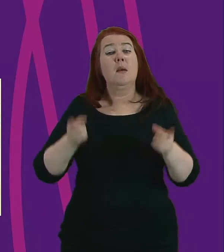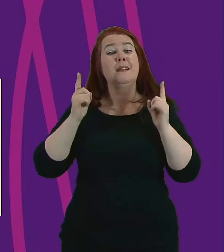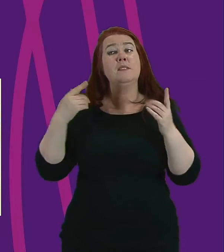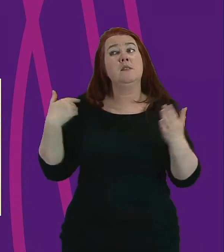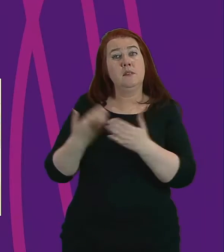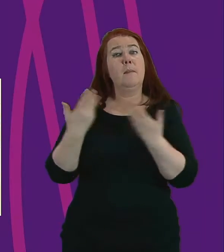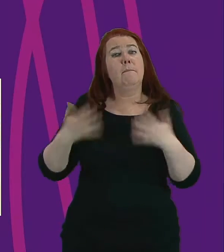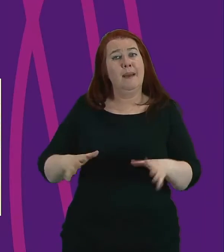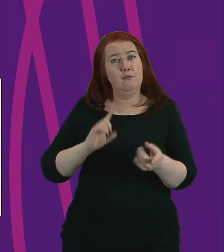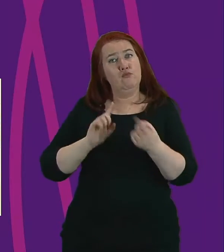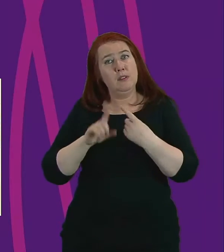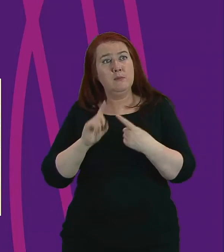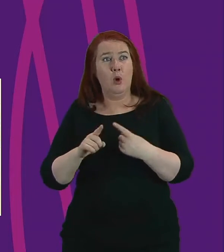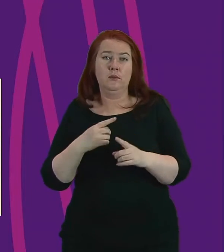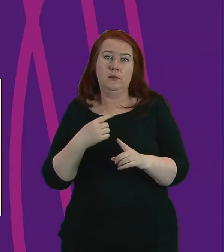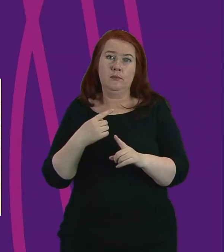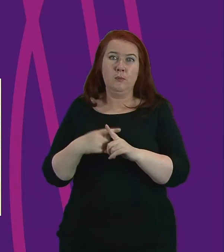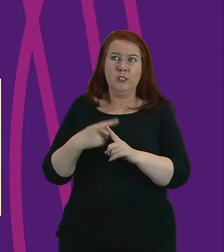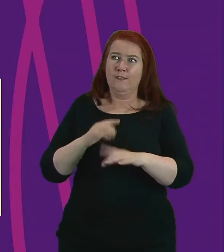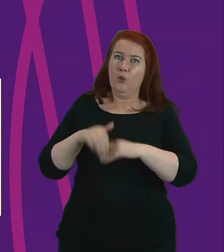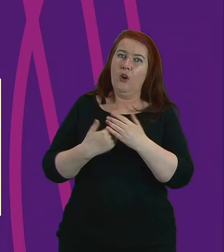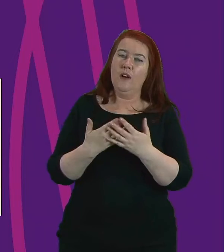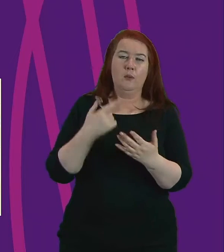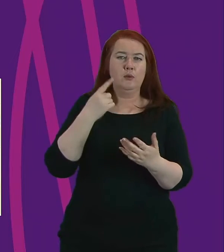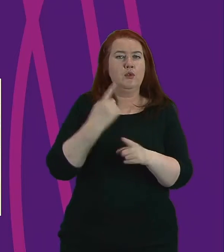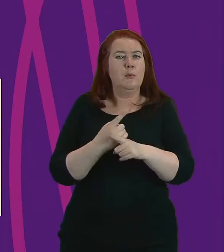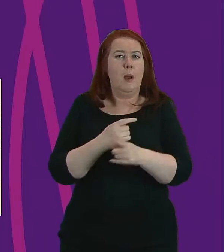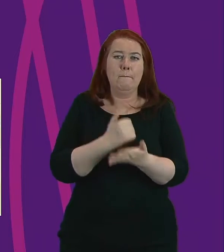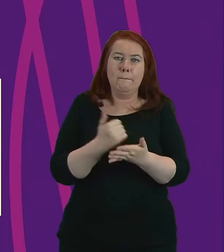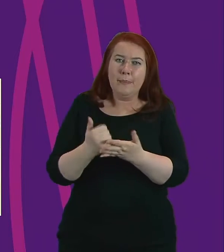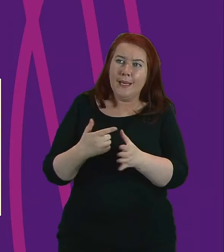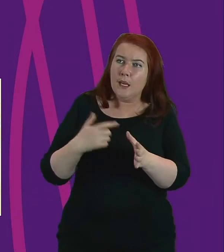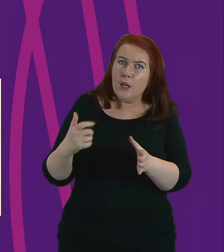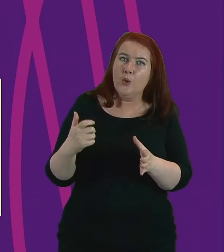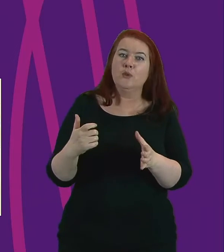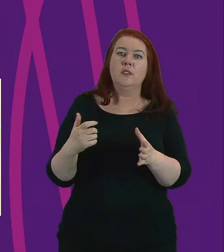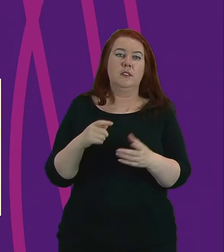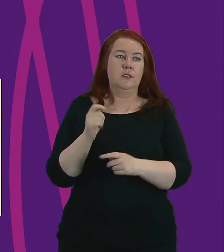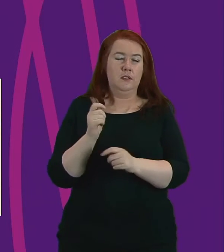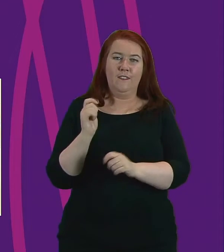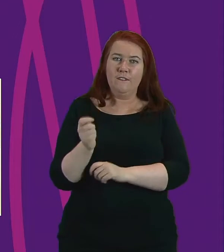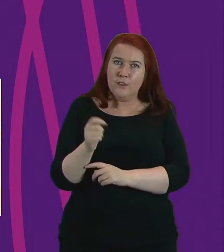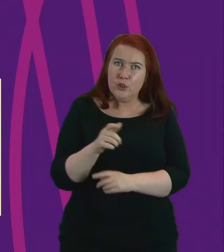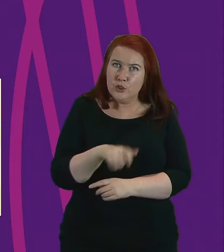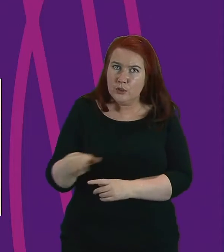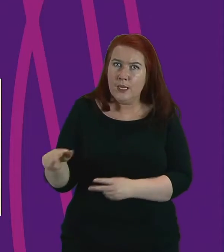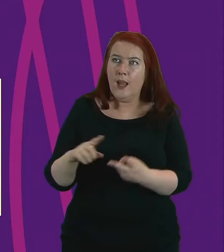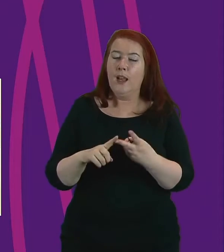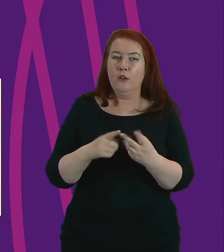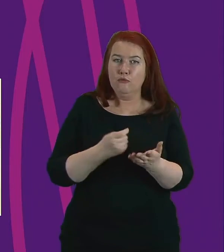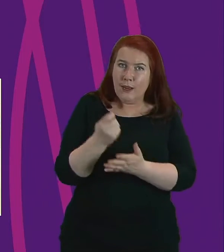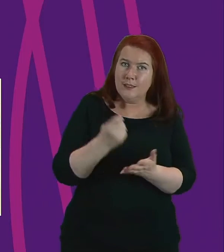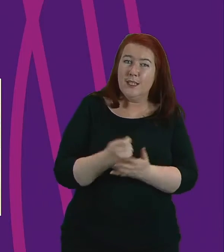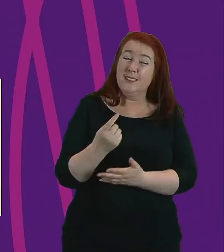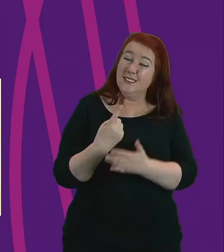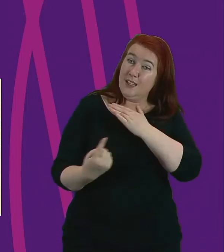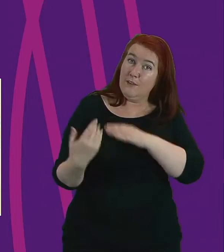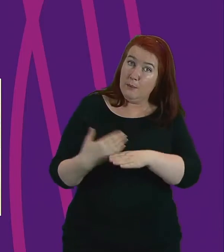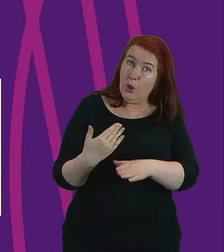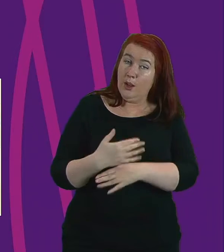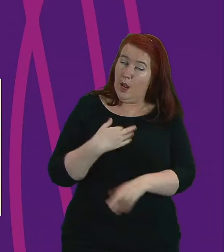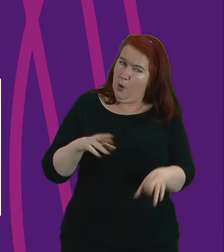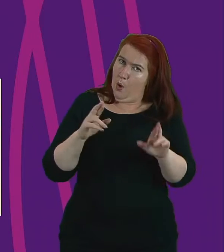our suggestions on bank accounts, on fishermen, on renters and self-catering and on the self-employed before. And I hope they do so again